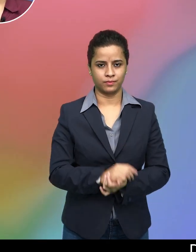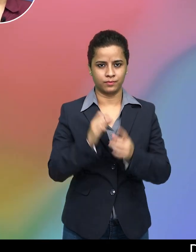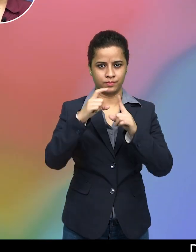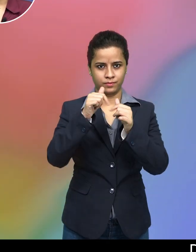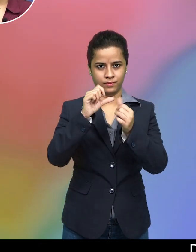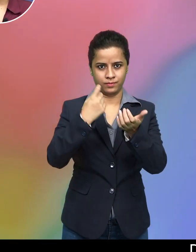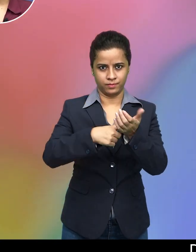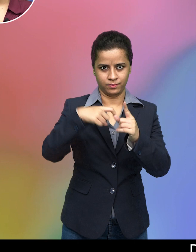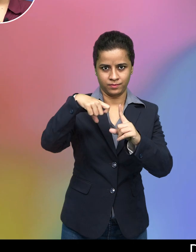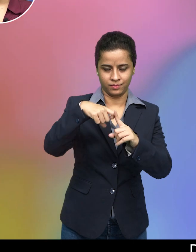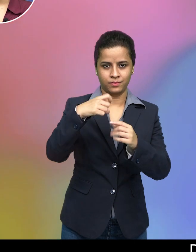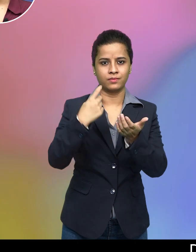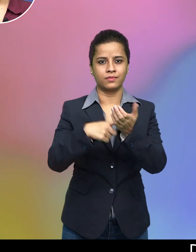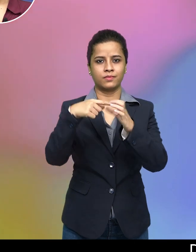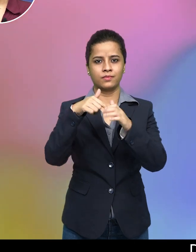dark reaction,